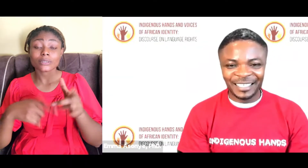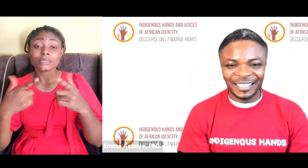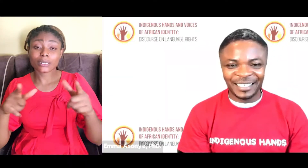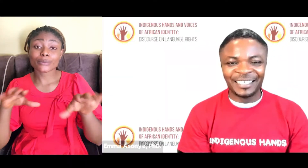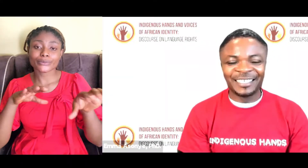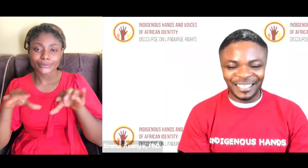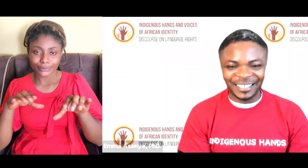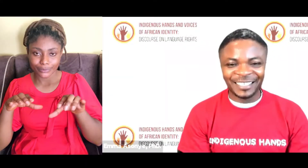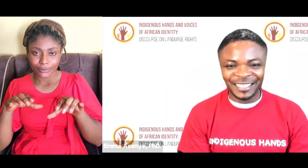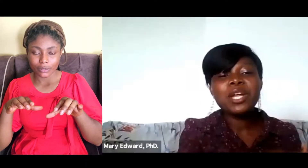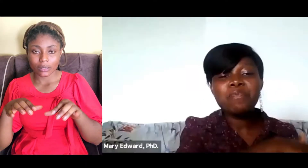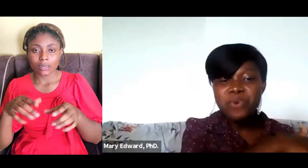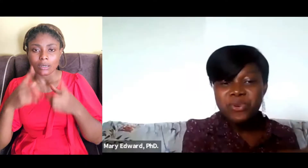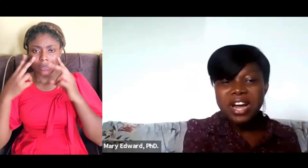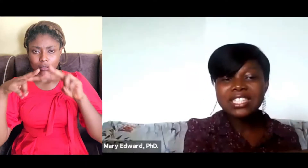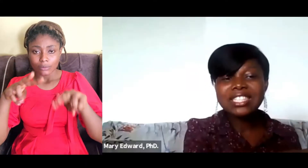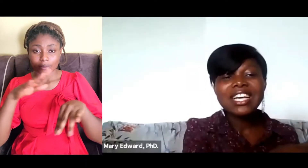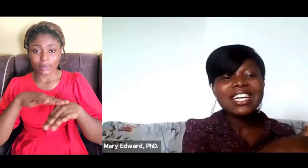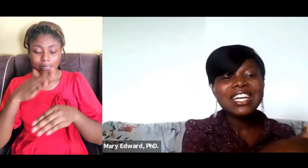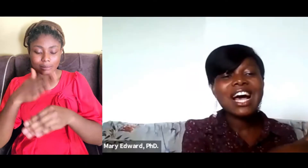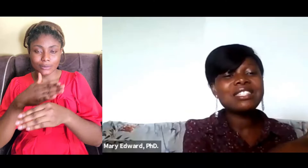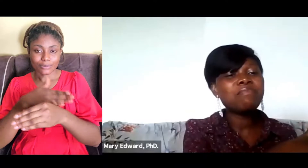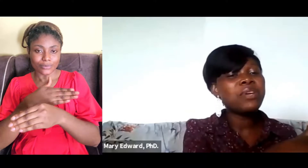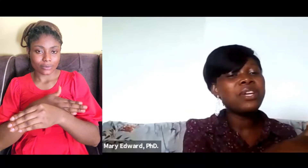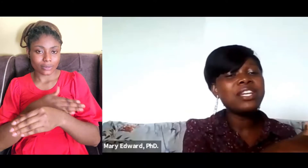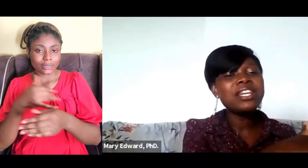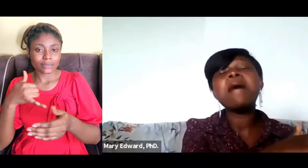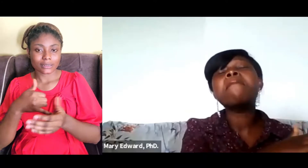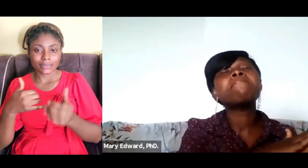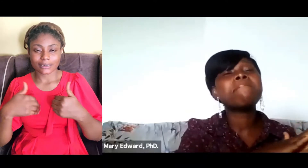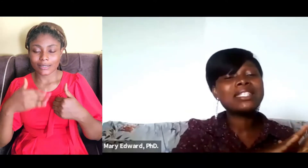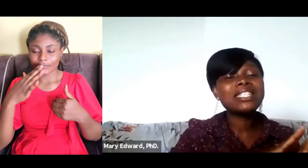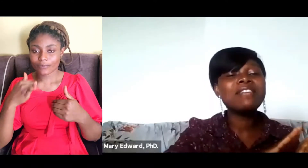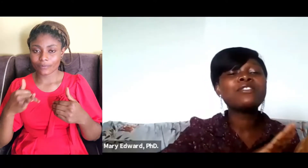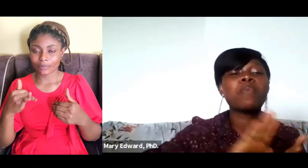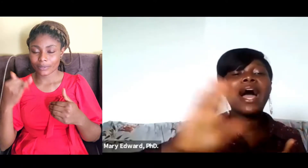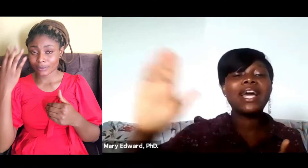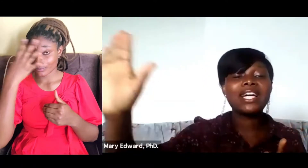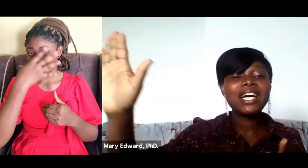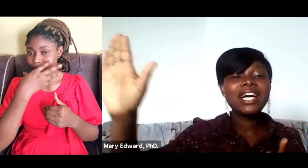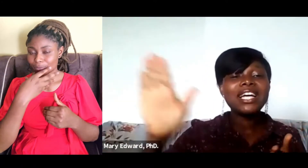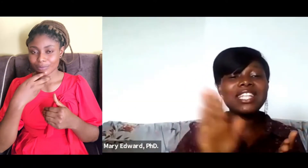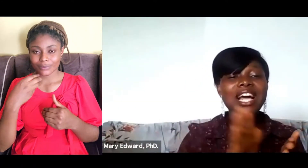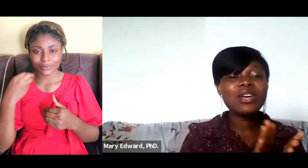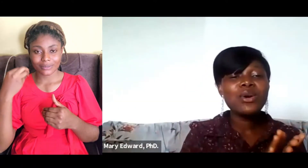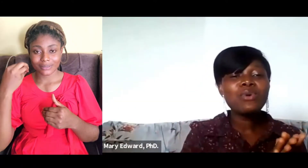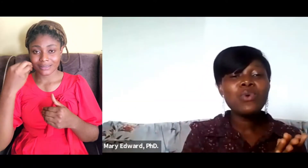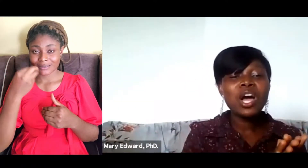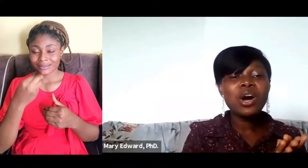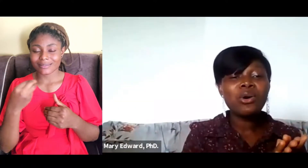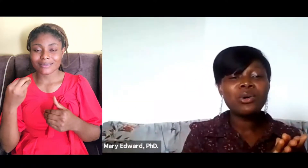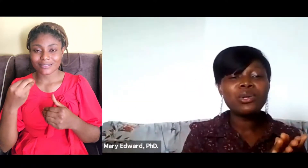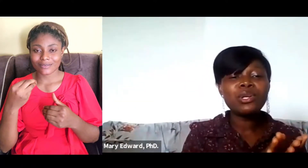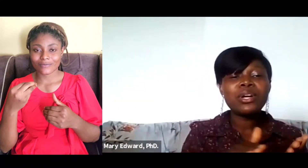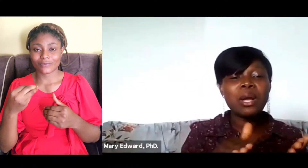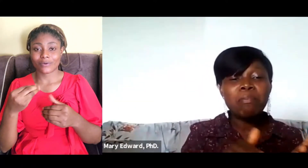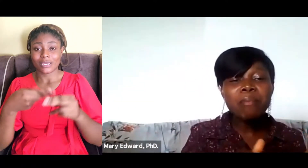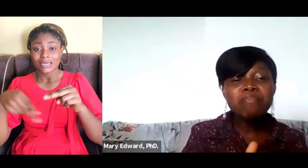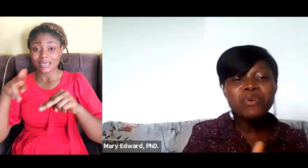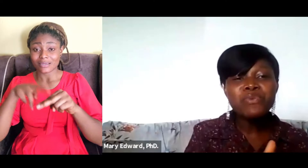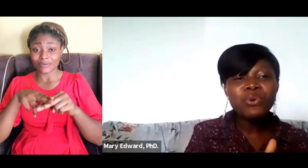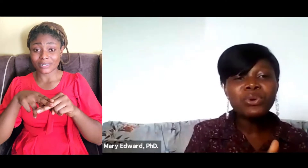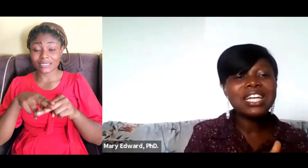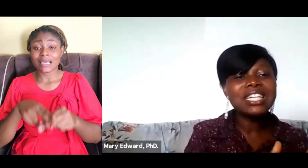languages do. And looking at the progress, it has been a massive spike. It's like we were